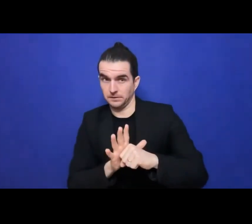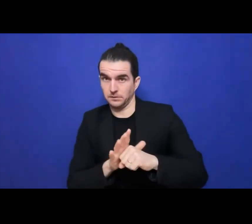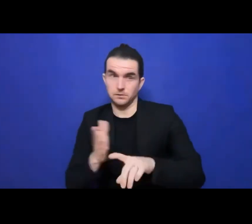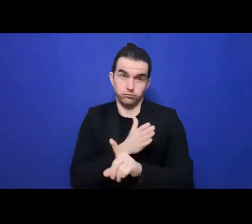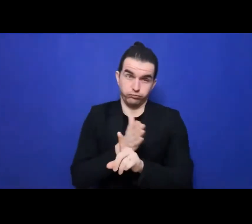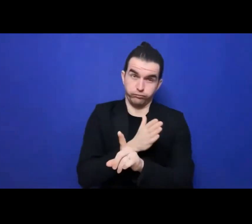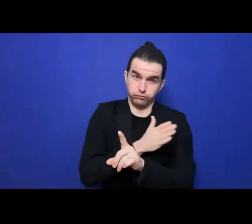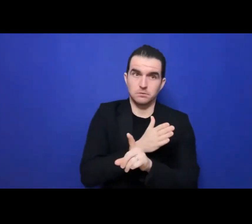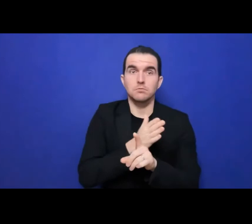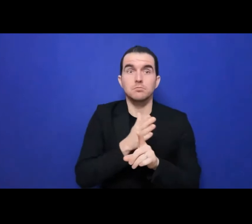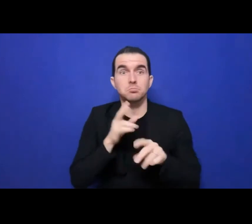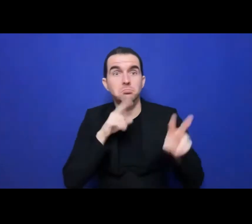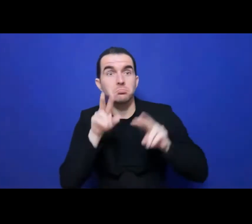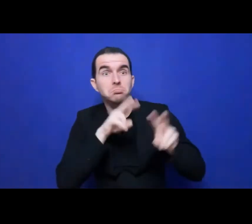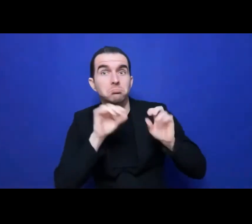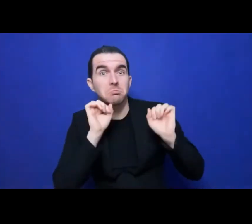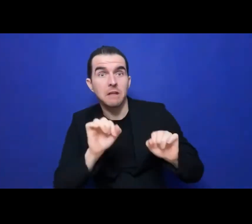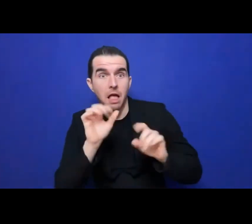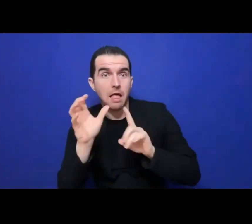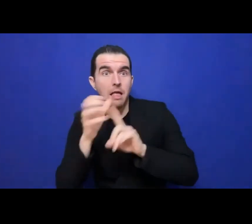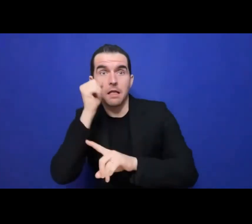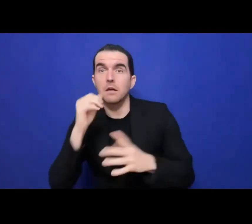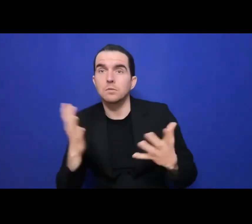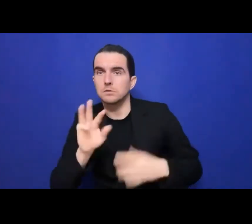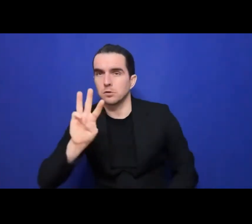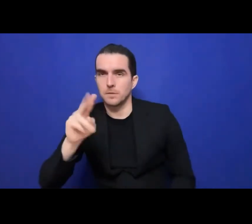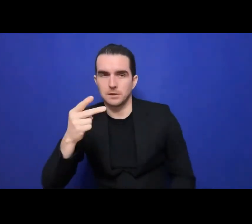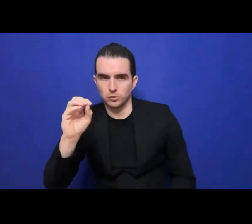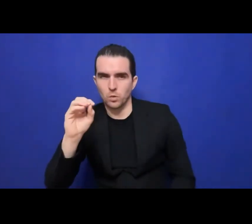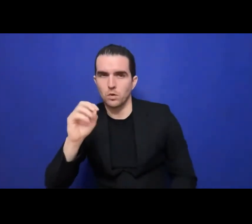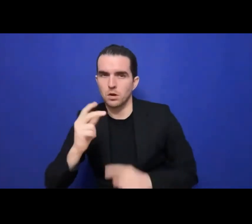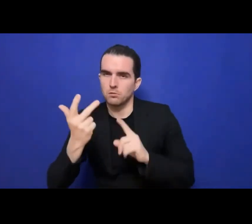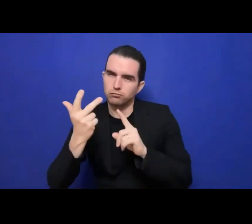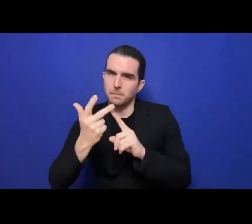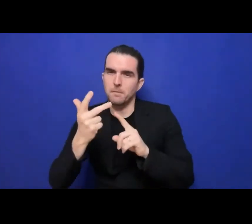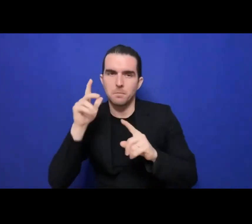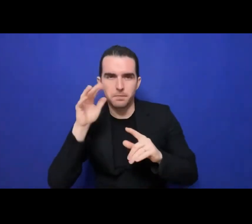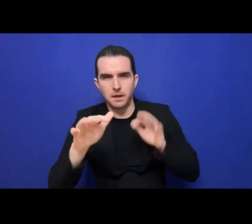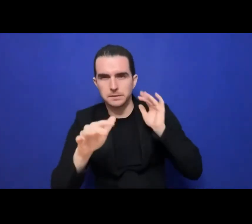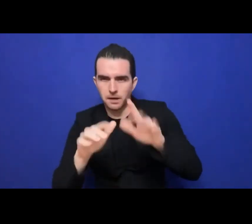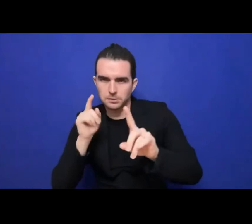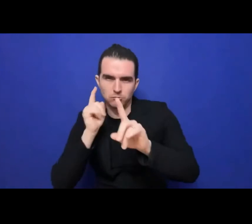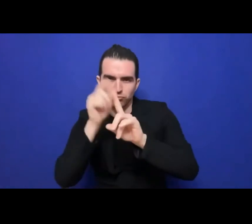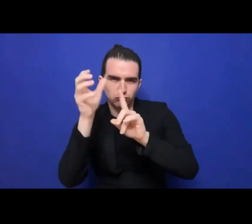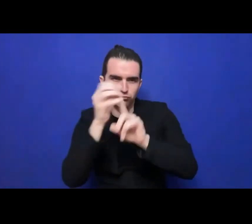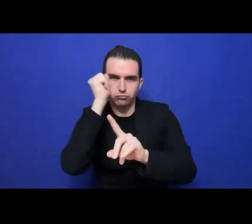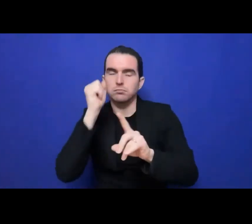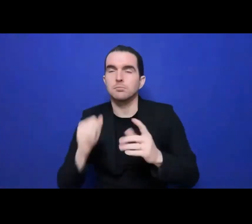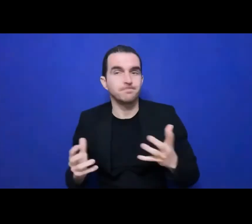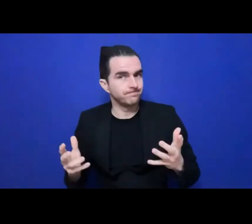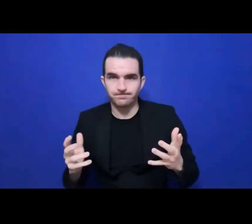not just what is happening, but why things are happening. And that's why UHC